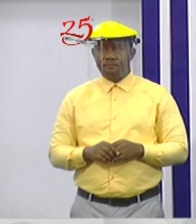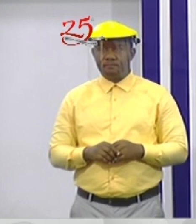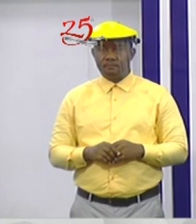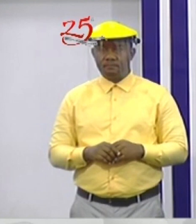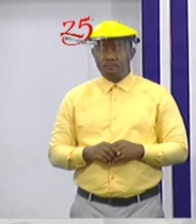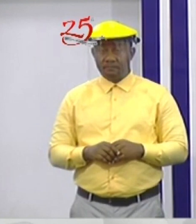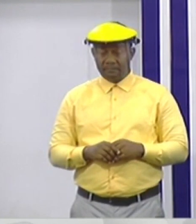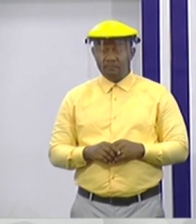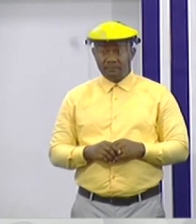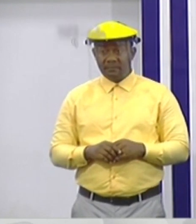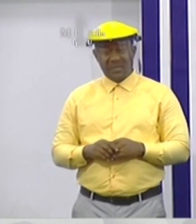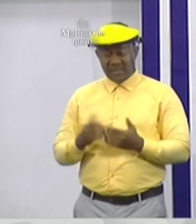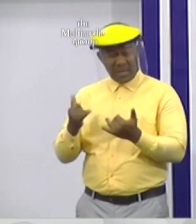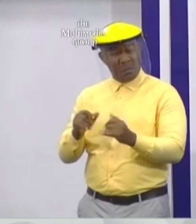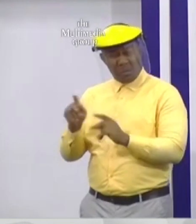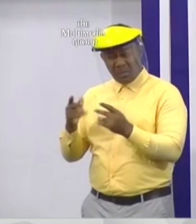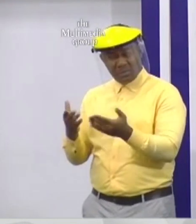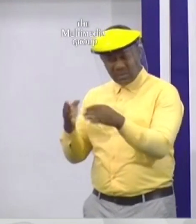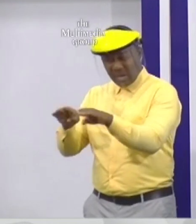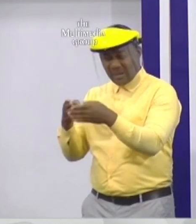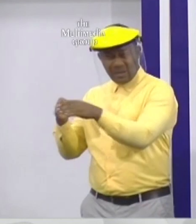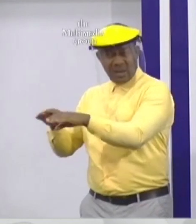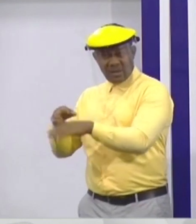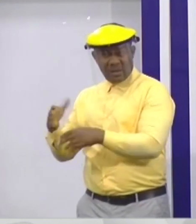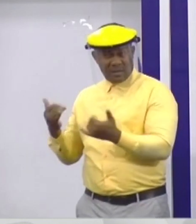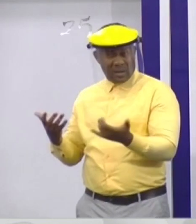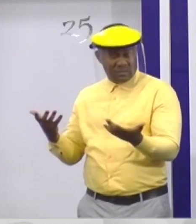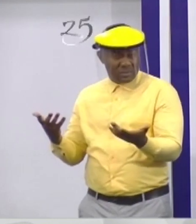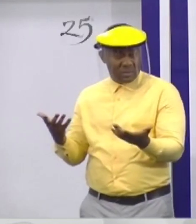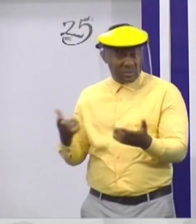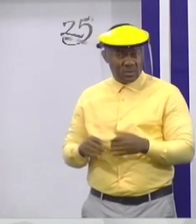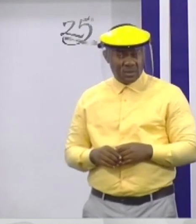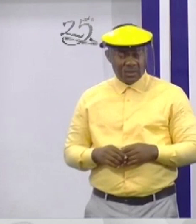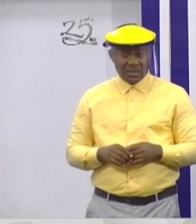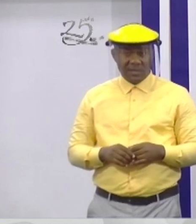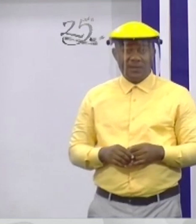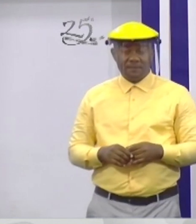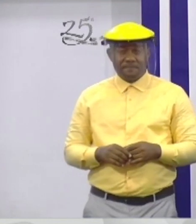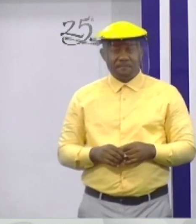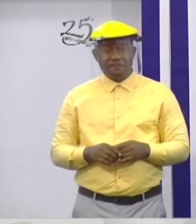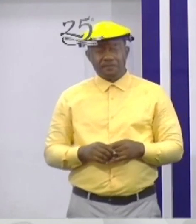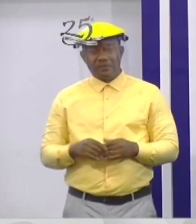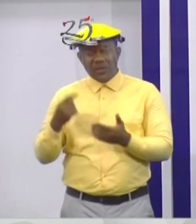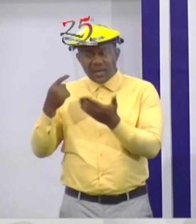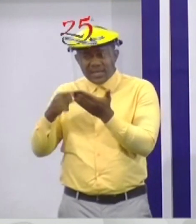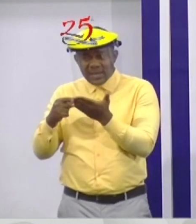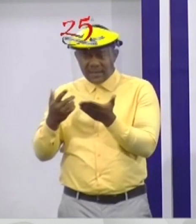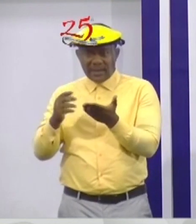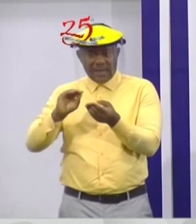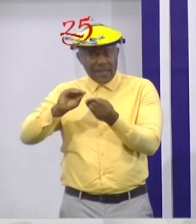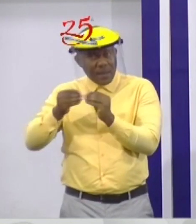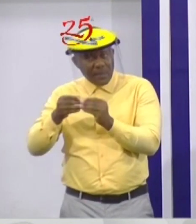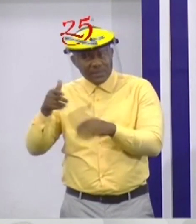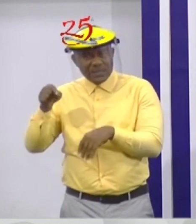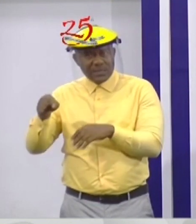With the various comorbid conditions, hypertension is the greatest, is the highest in number, and